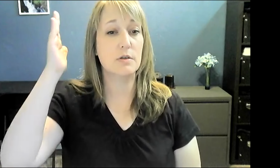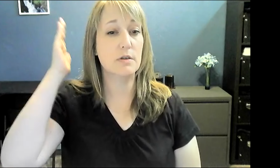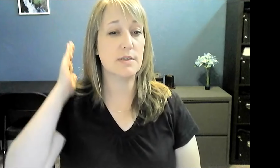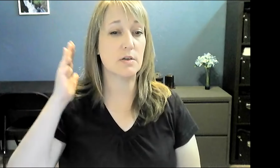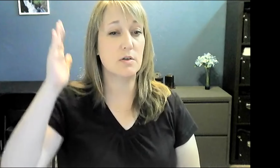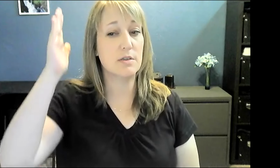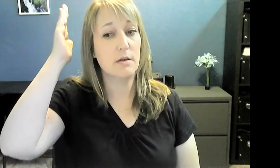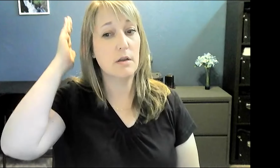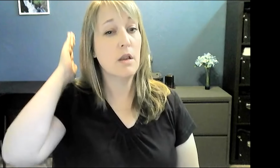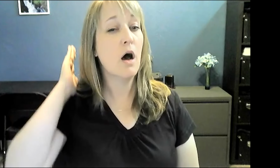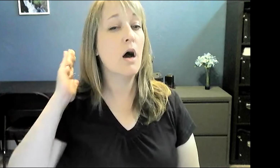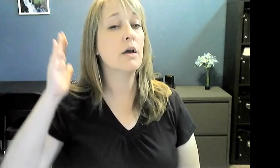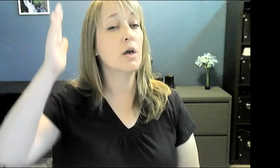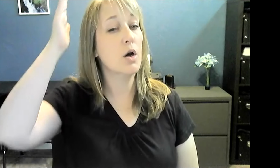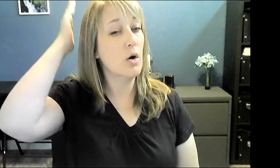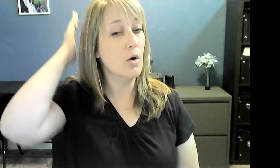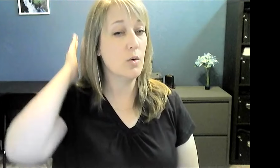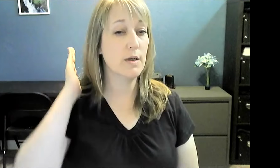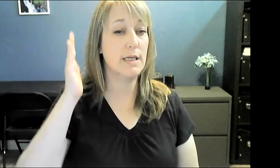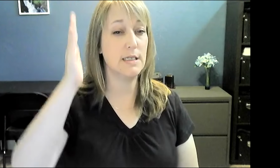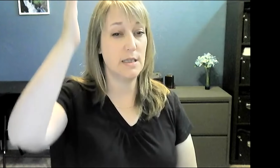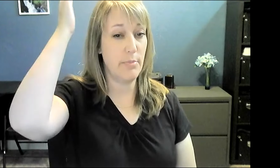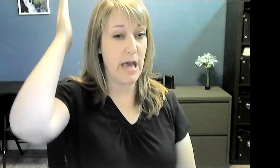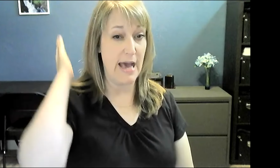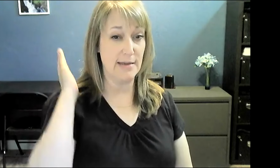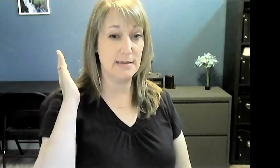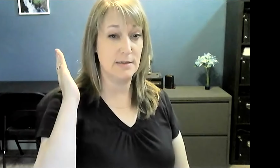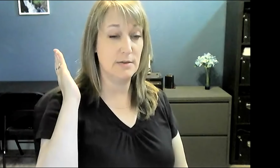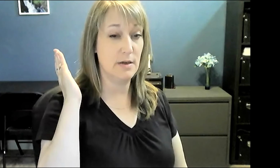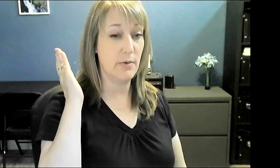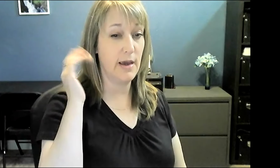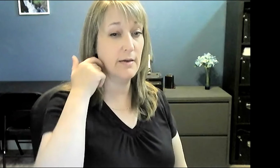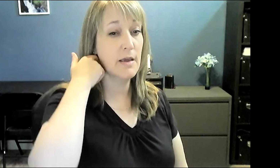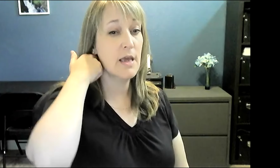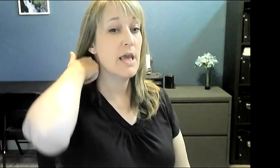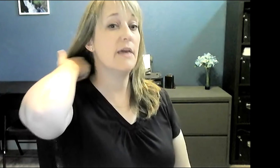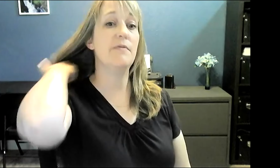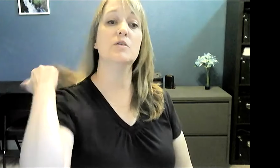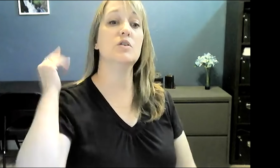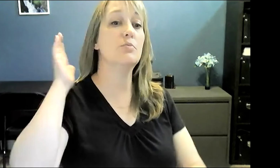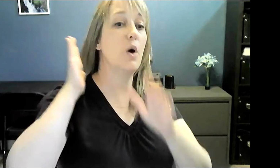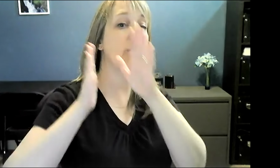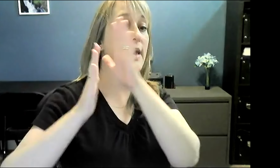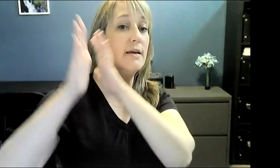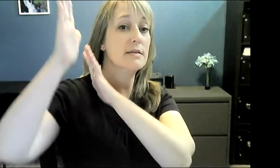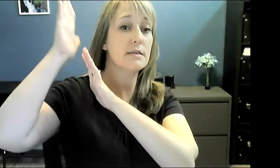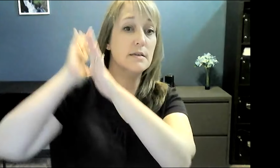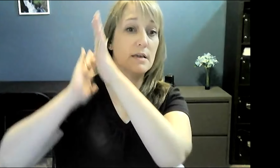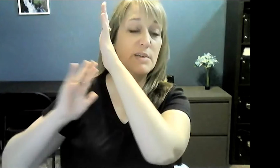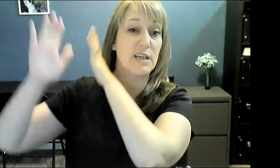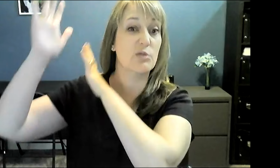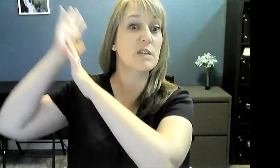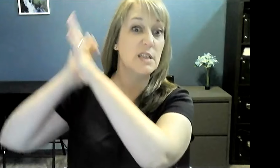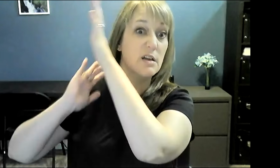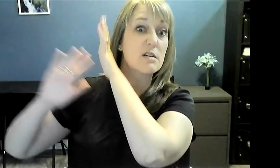little circles long ago into the past. Okay. If you do both hands, it means like a really long time